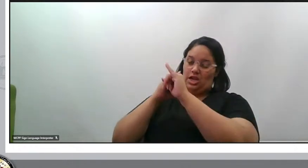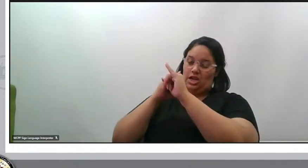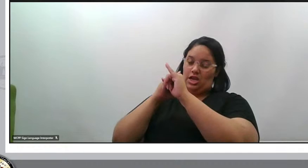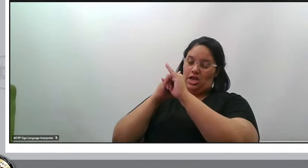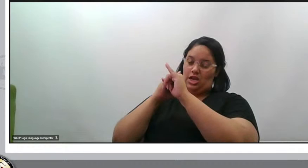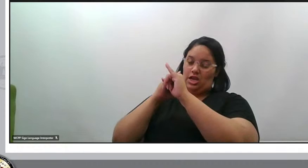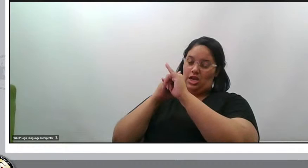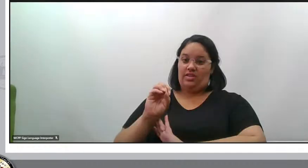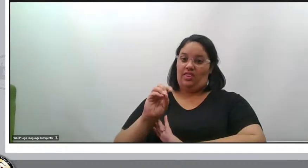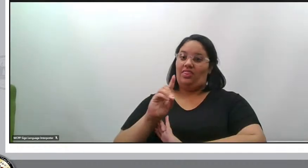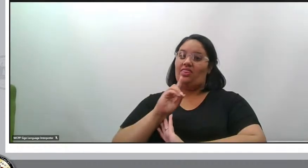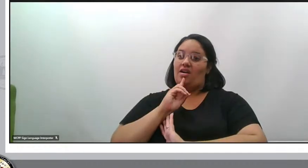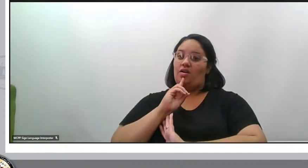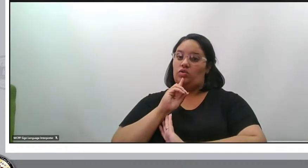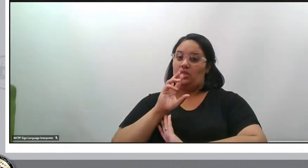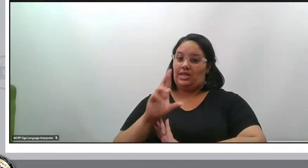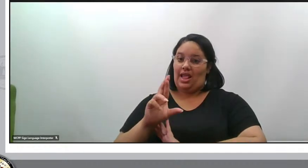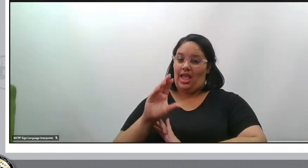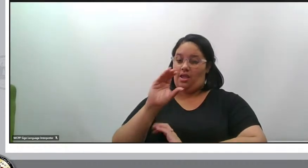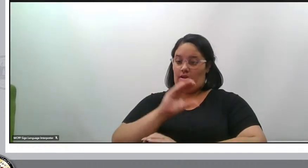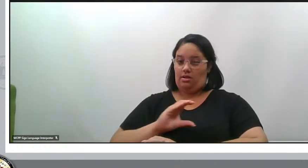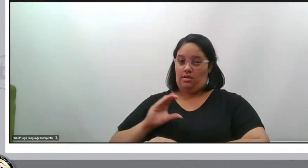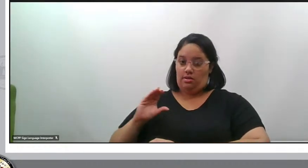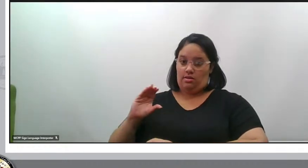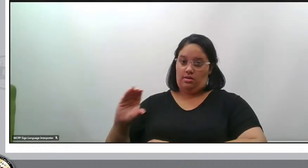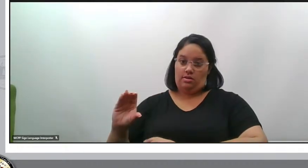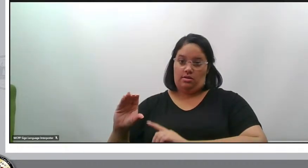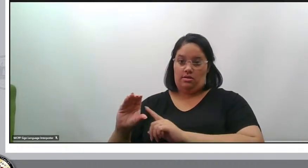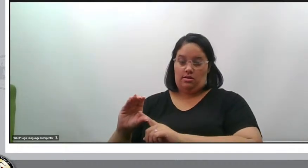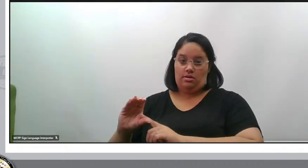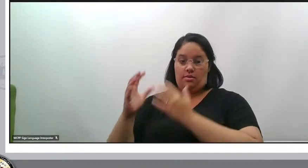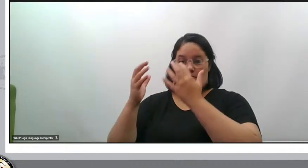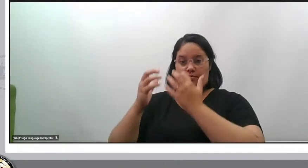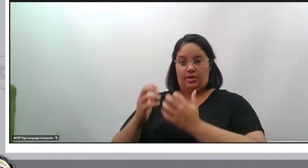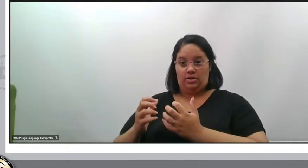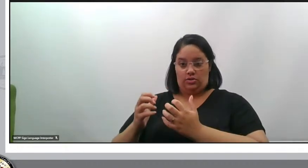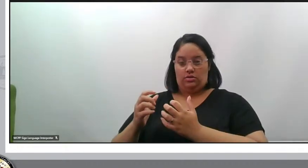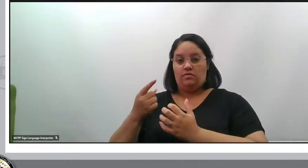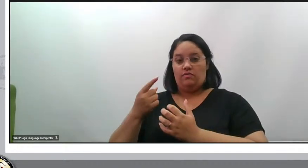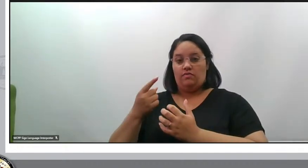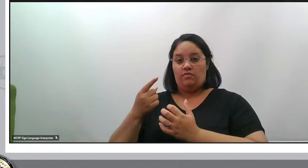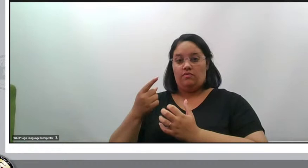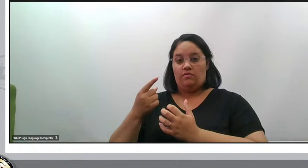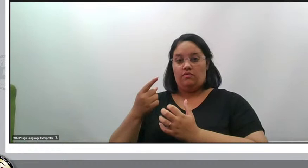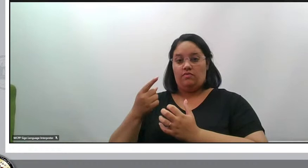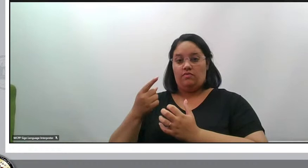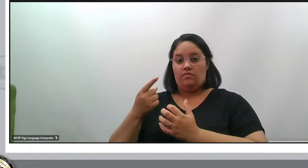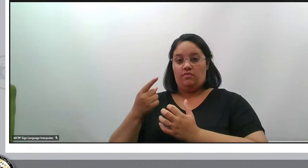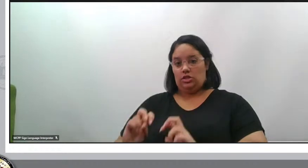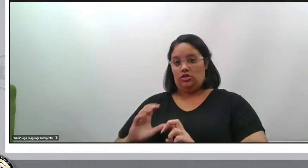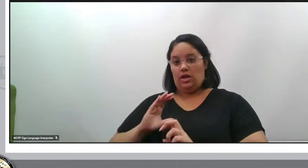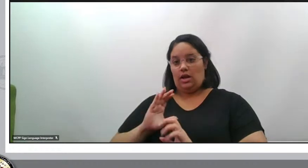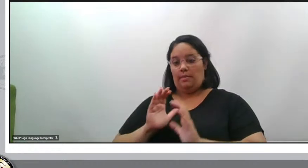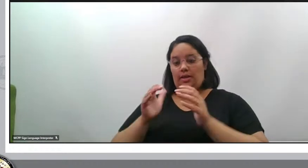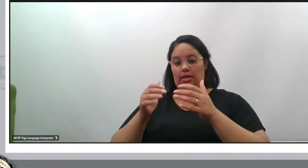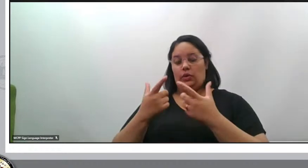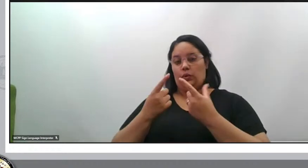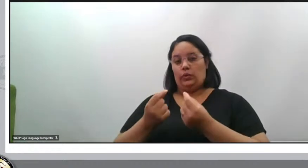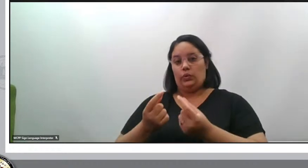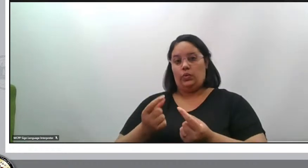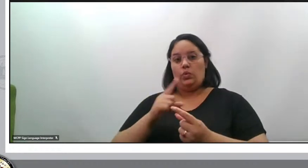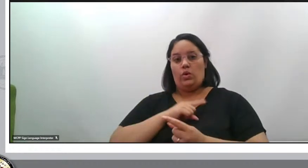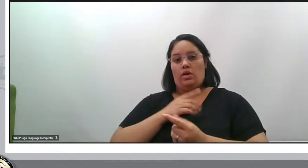450,000 rand is being budgeted for the research that committees did for wanting to